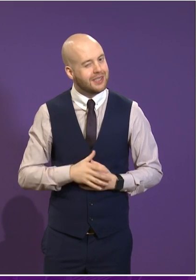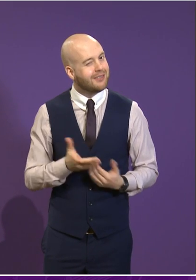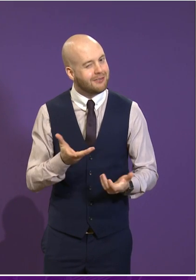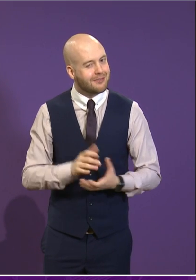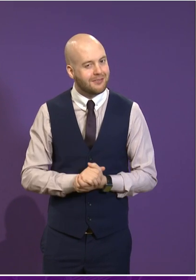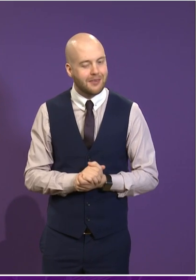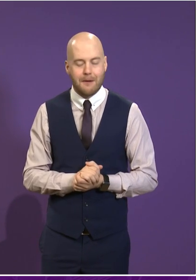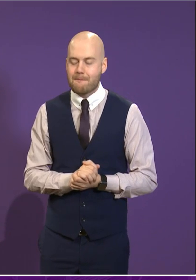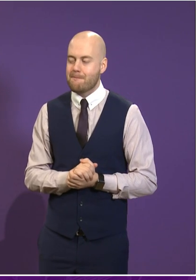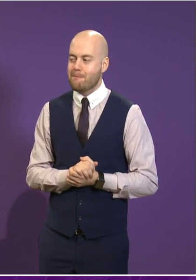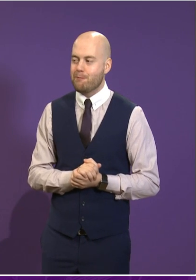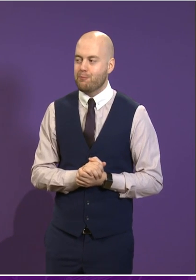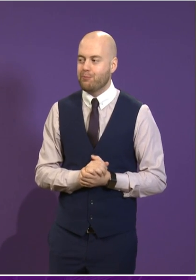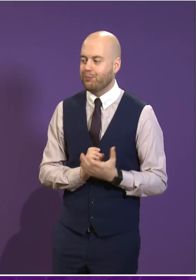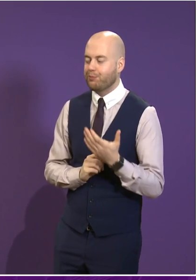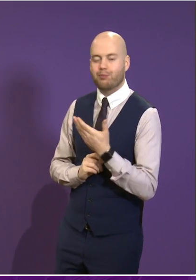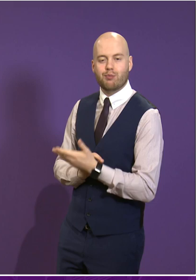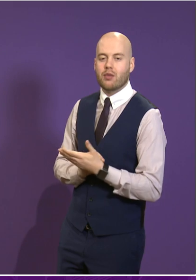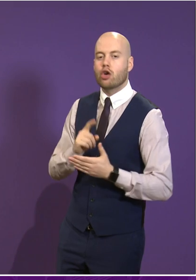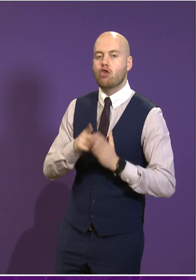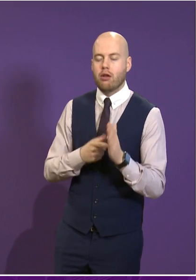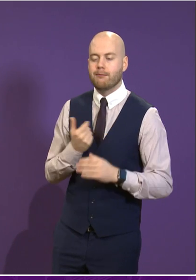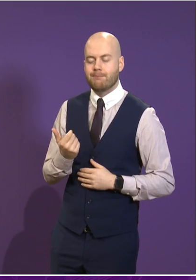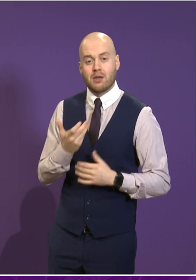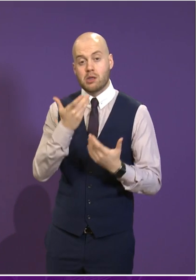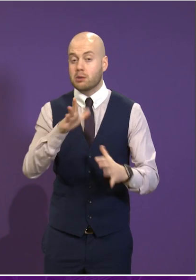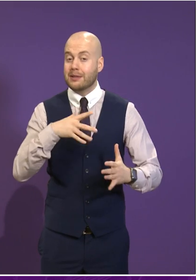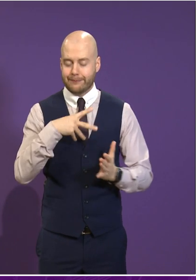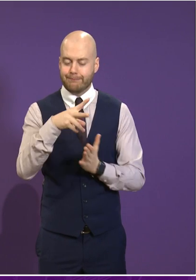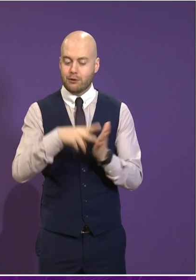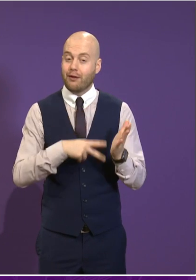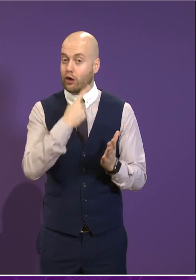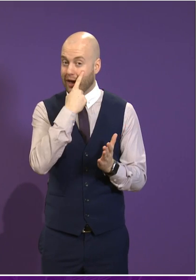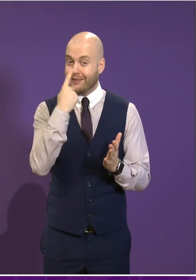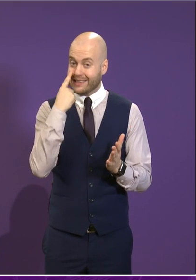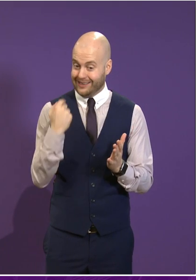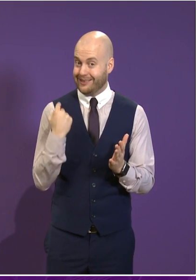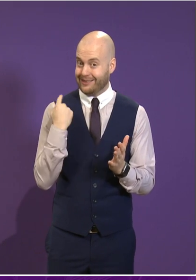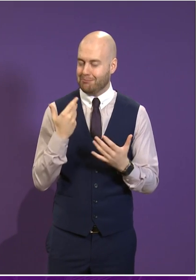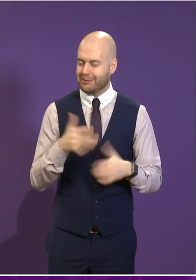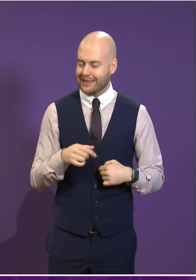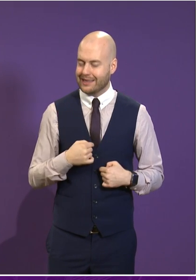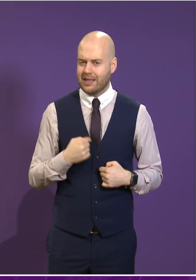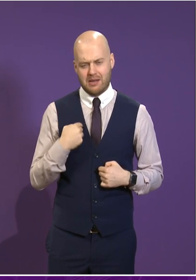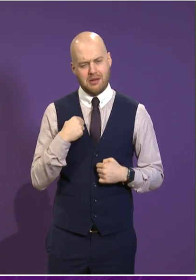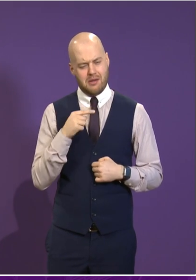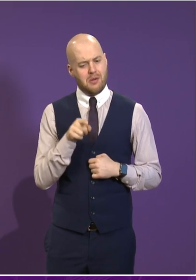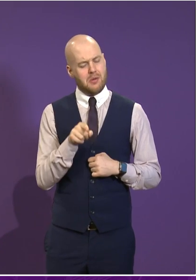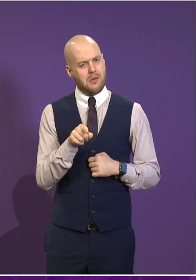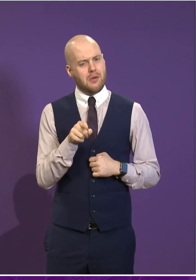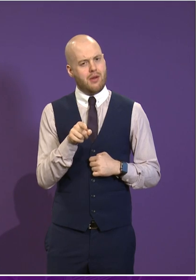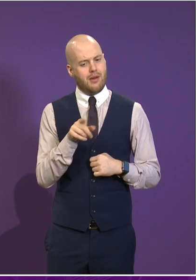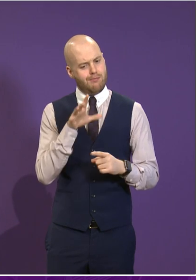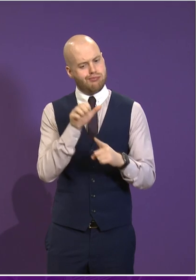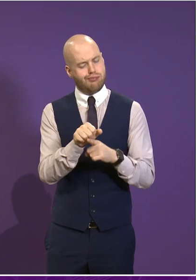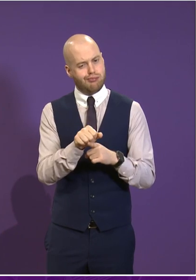And I've read the evidence of your earlier hearings, and it's one that, and that particular one, I was thinking about.